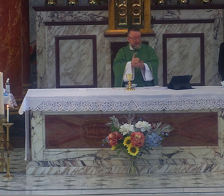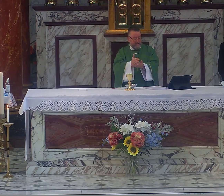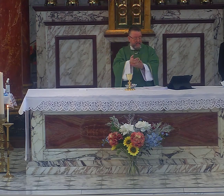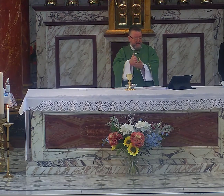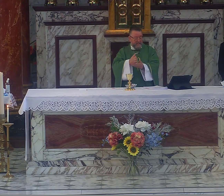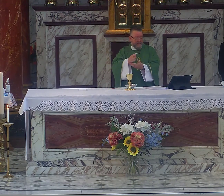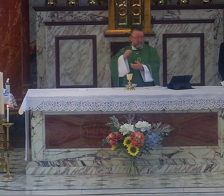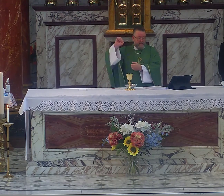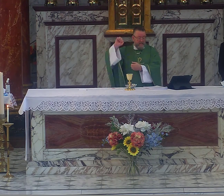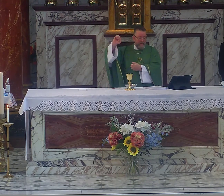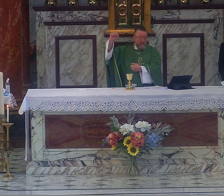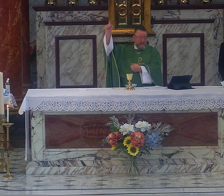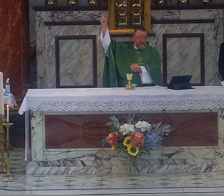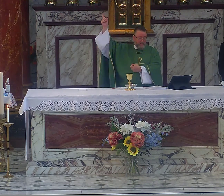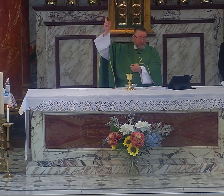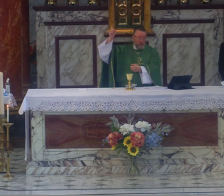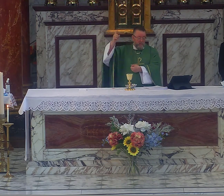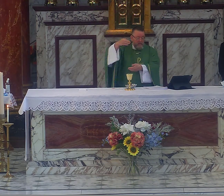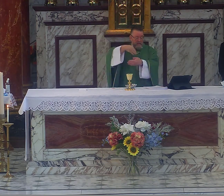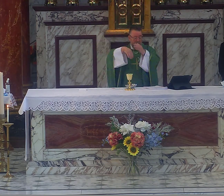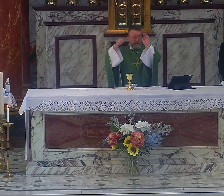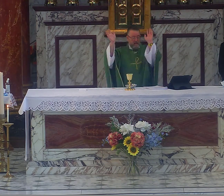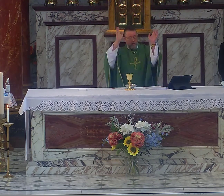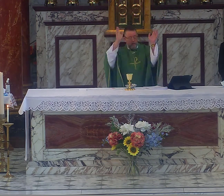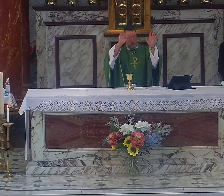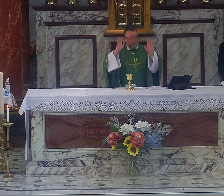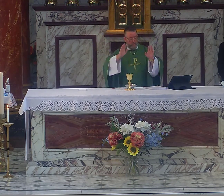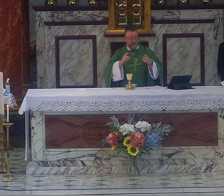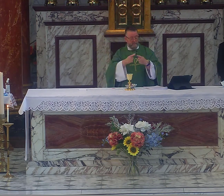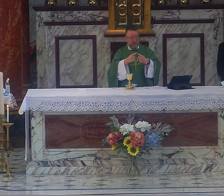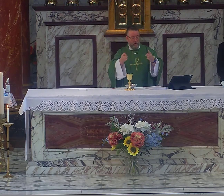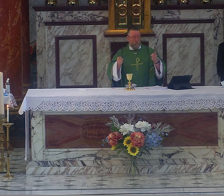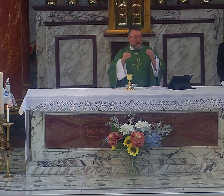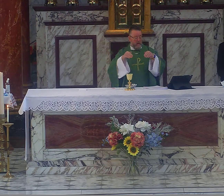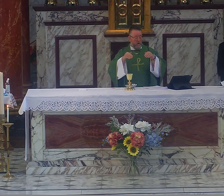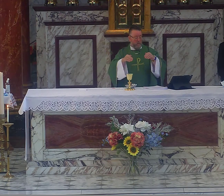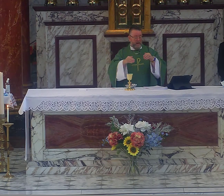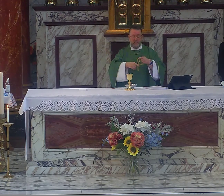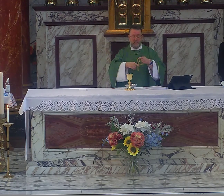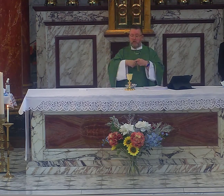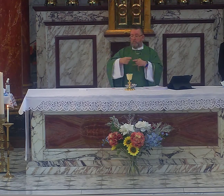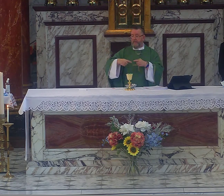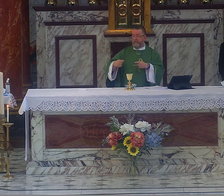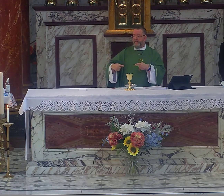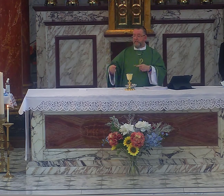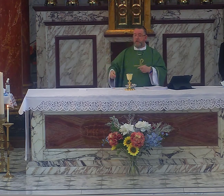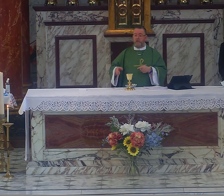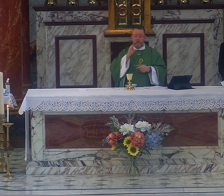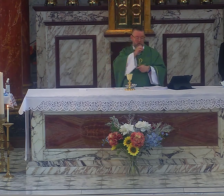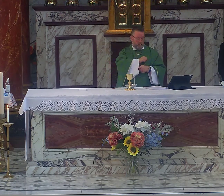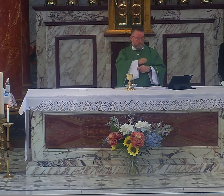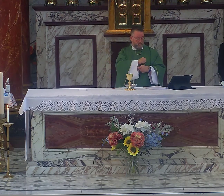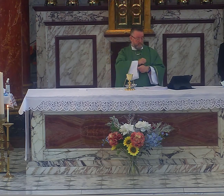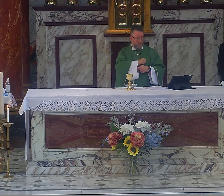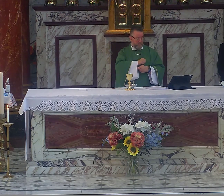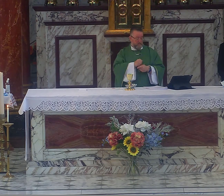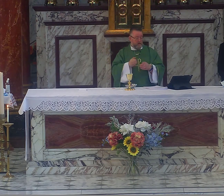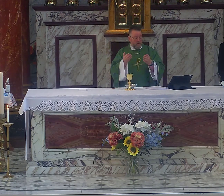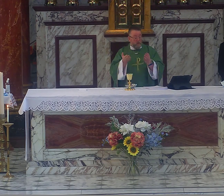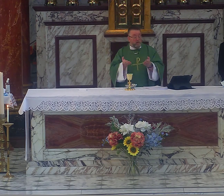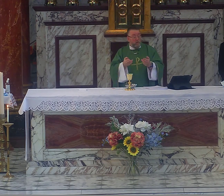faith. And his coming in glory we await with eternal